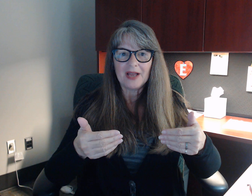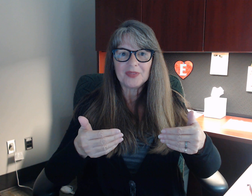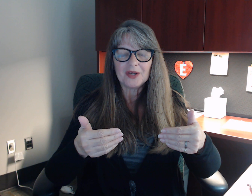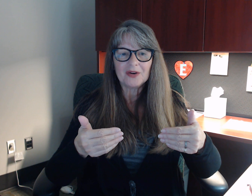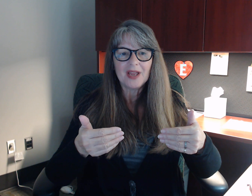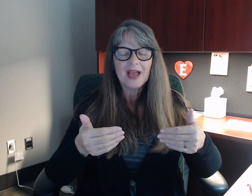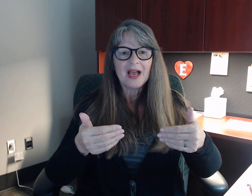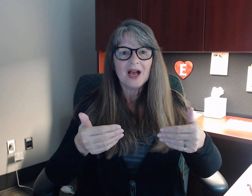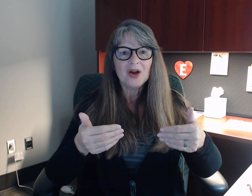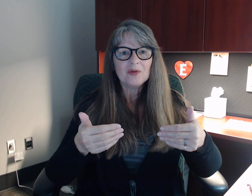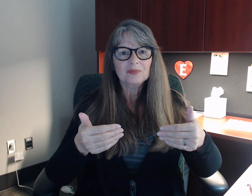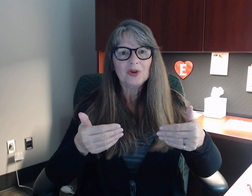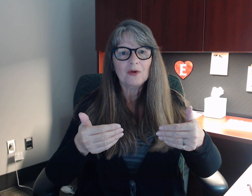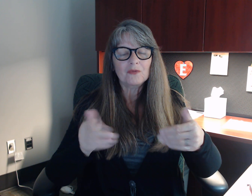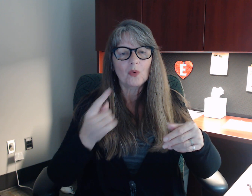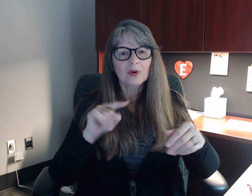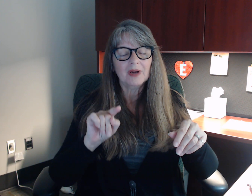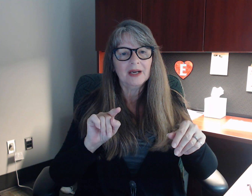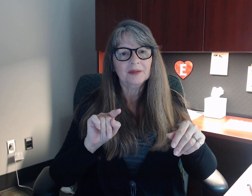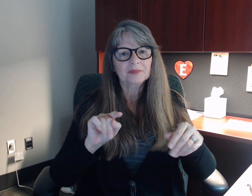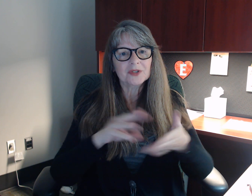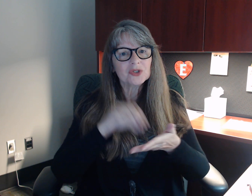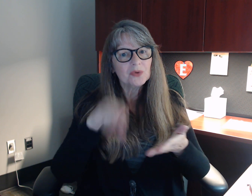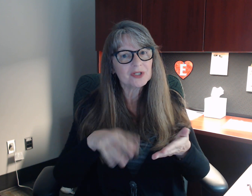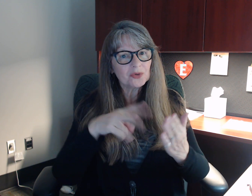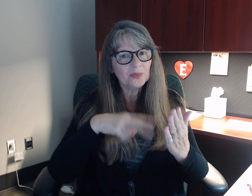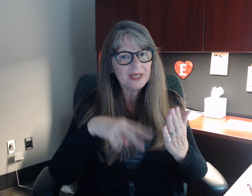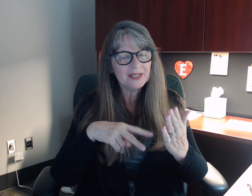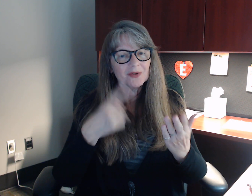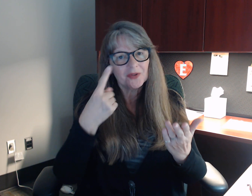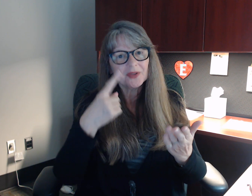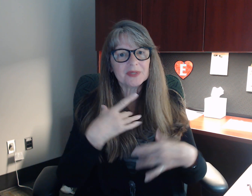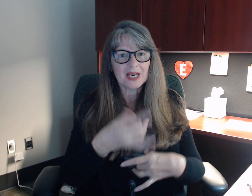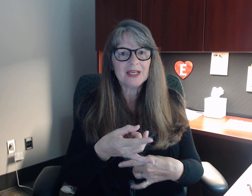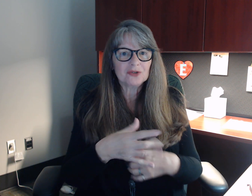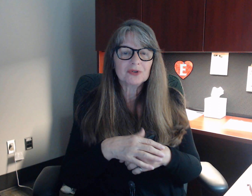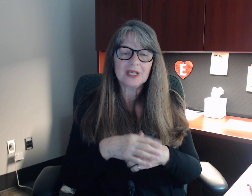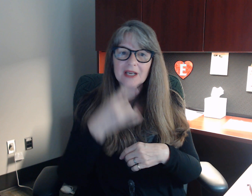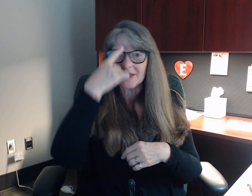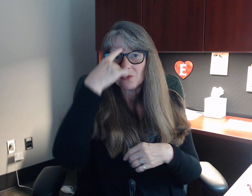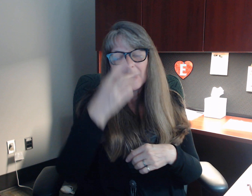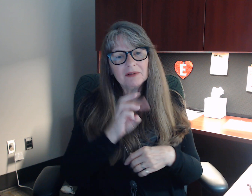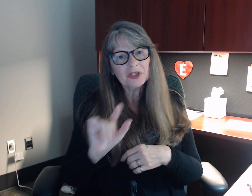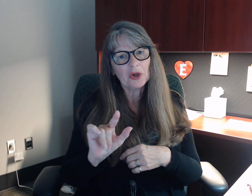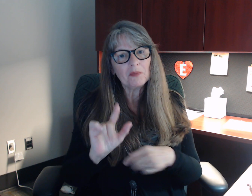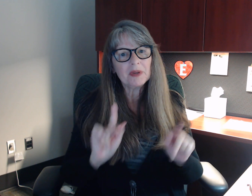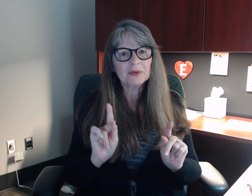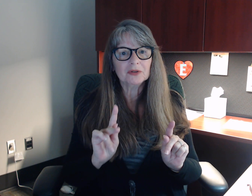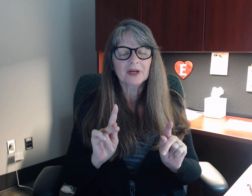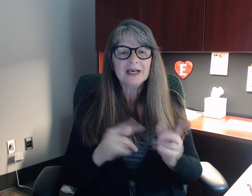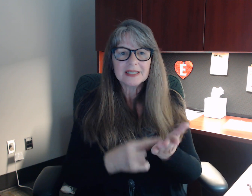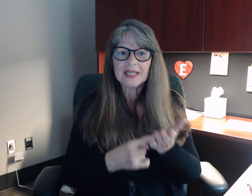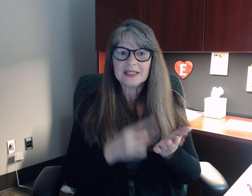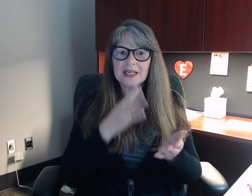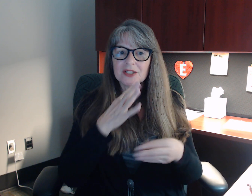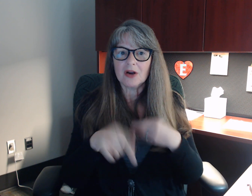there, for the students to read. So I thought that was kind of interesting, and I thought, well, people are discussing and talk about